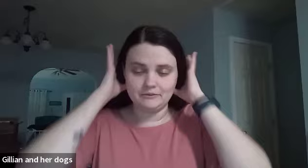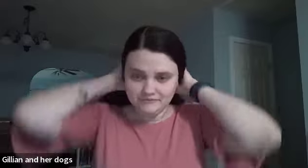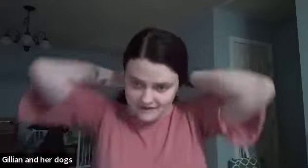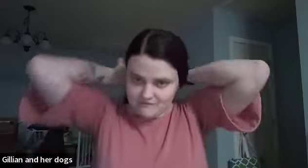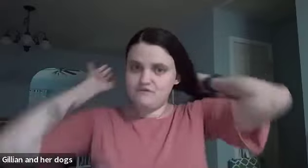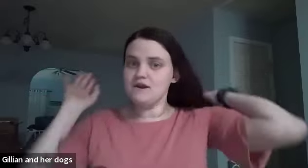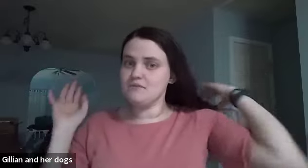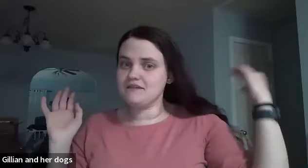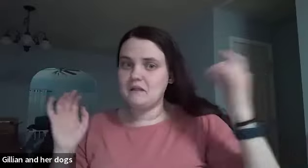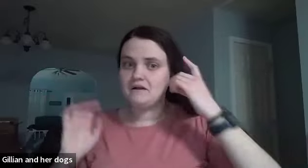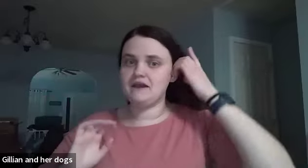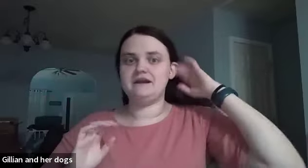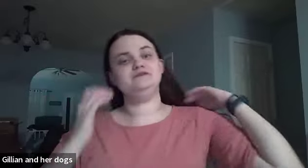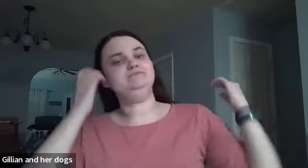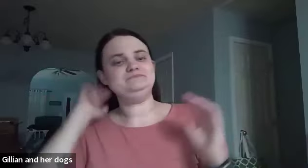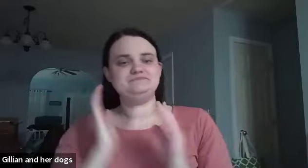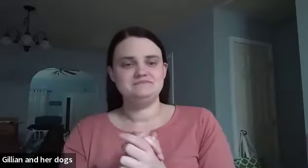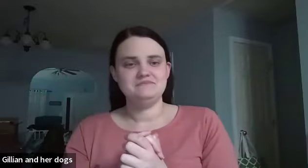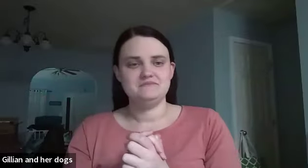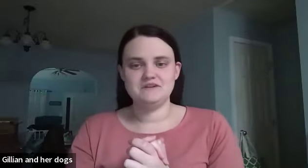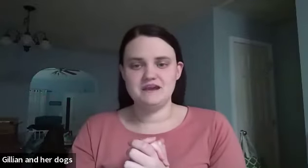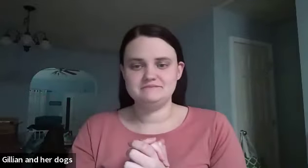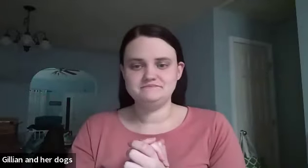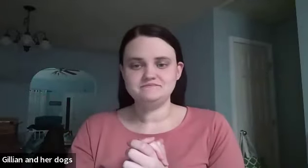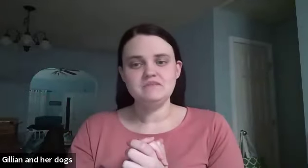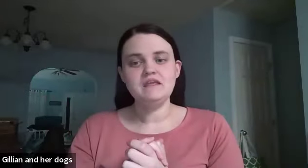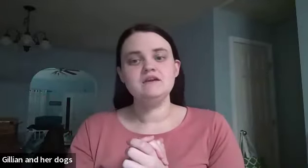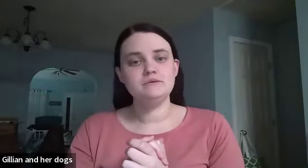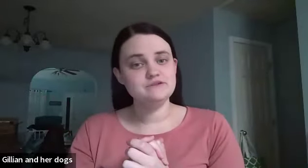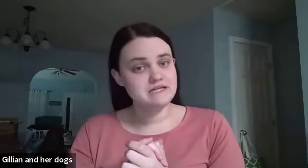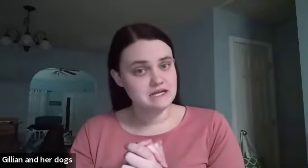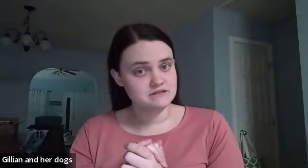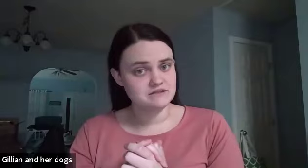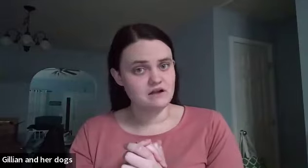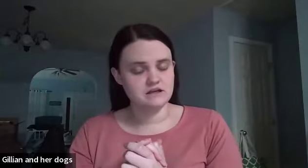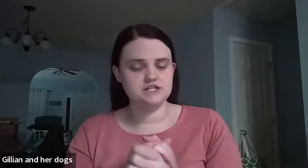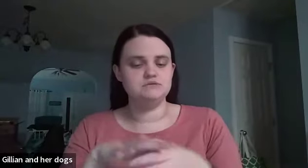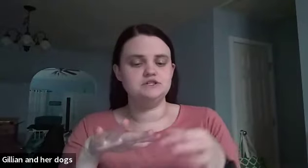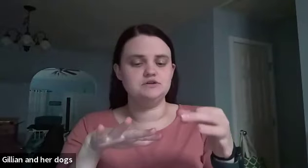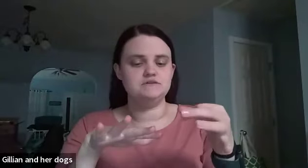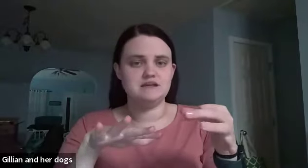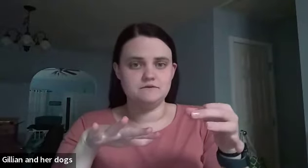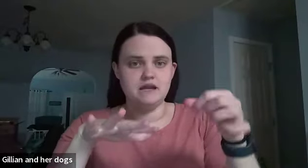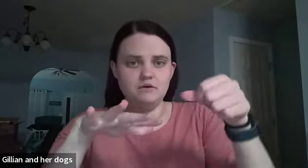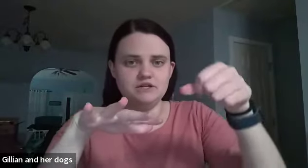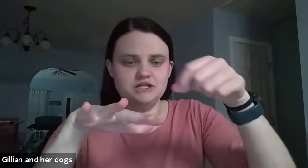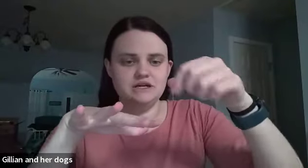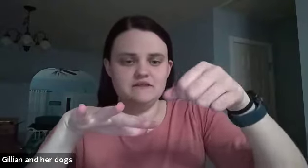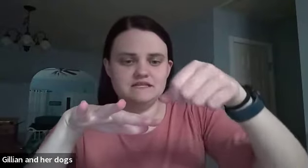more. Very proud of the long hair here. Okay. Going to a nail salon is you would do the sign for nail, which the sign